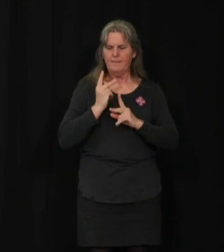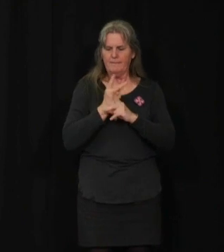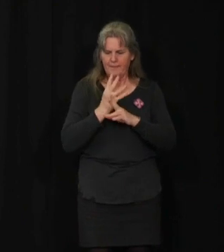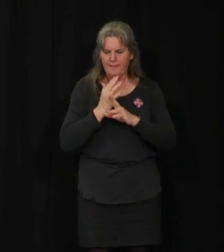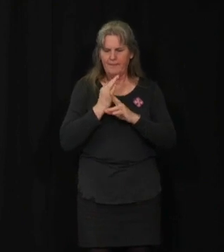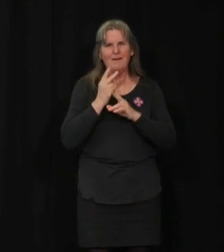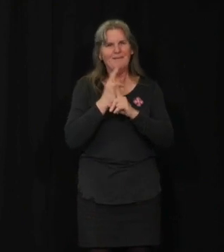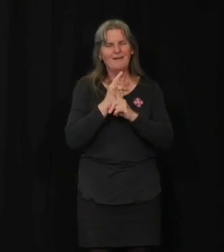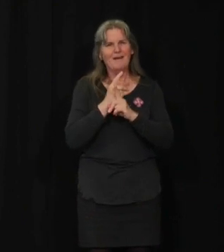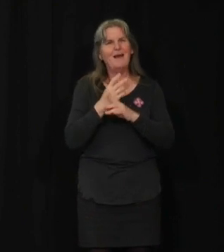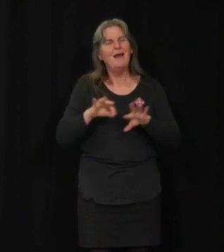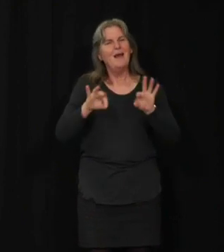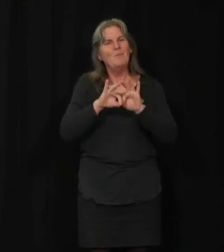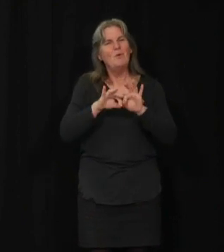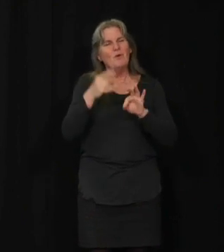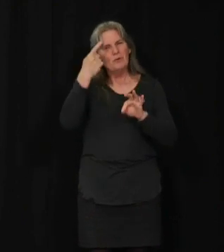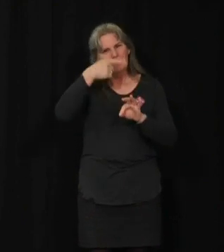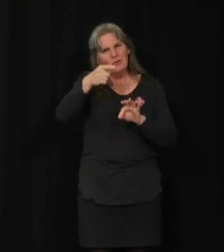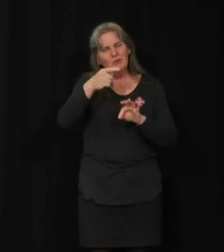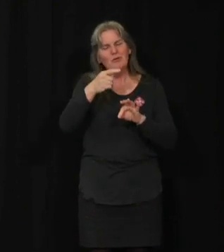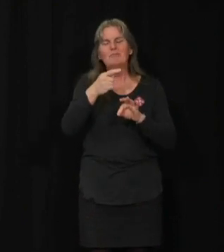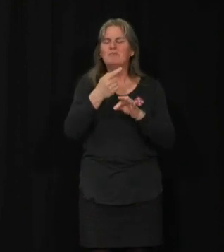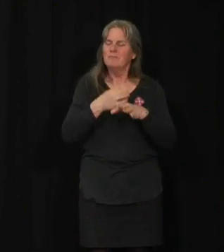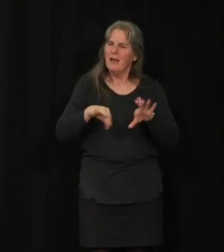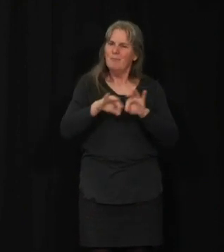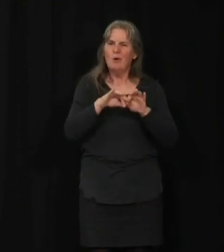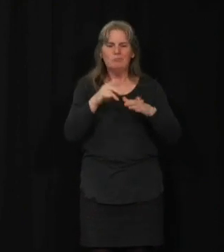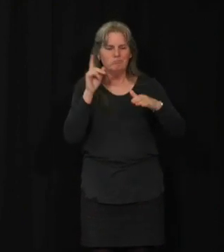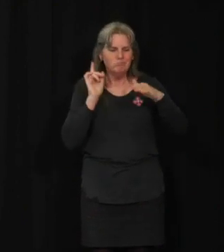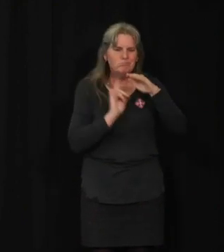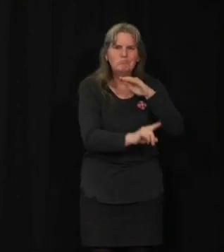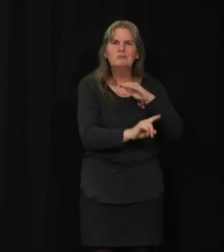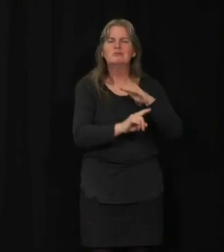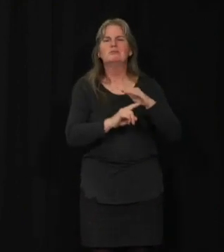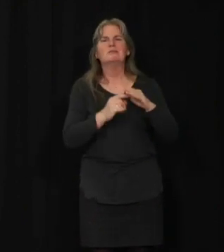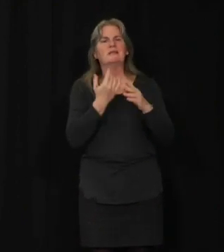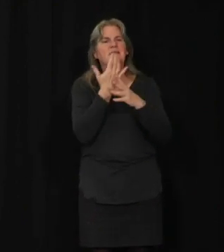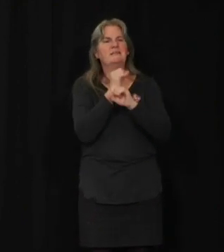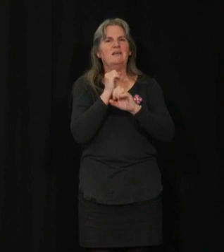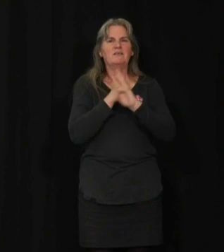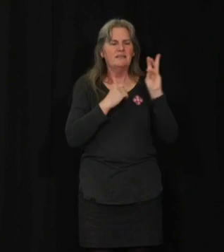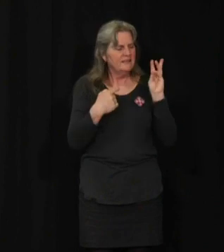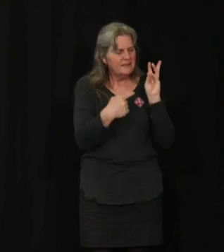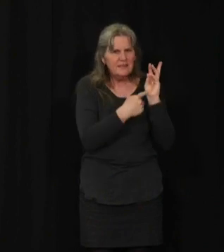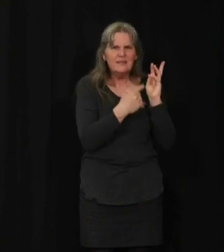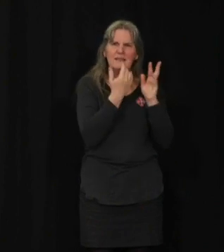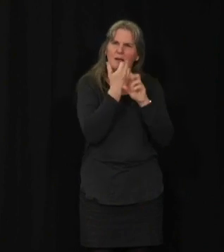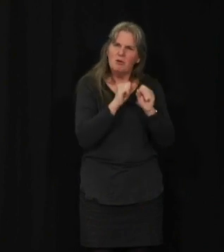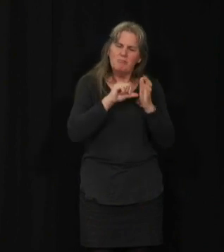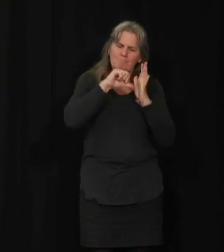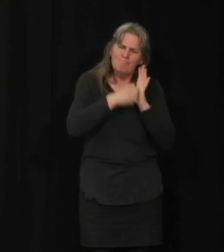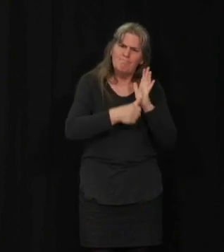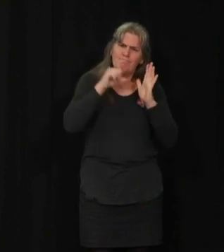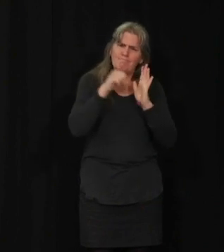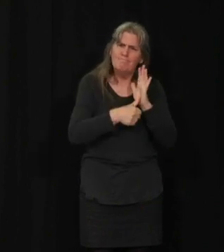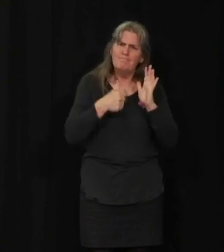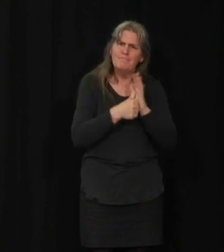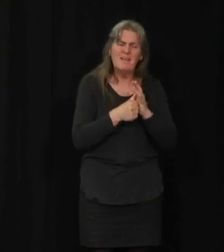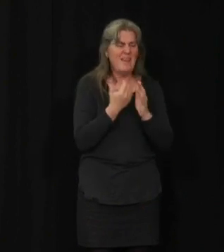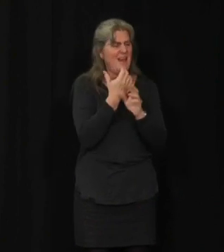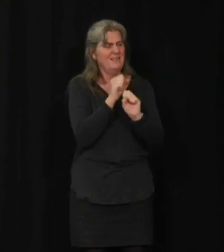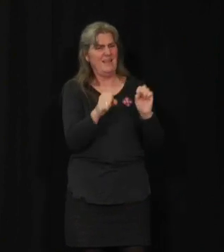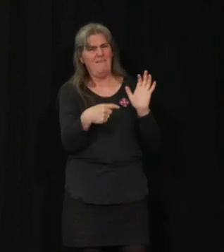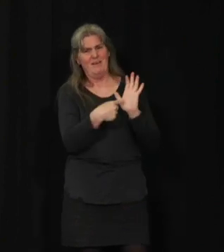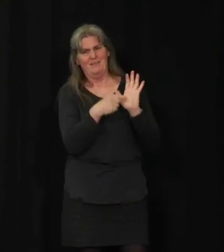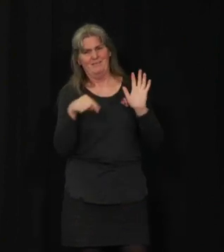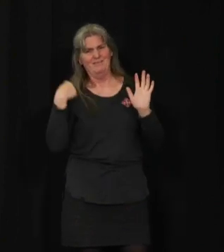reminding Yukoners how important the self-isolation is and how important the Safe 6 is. Just really reiterating that that's been our savior.